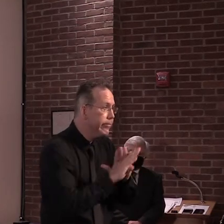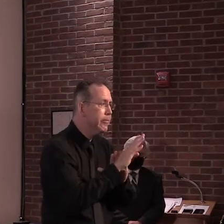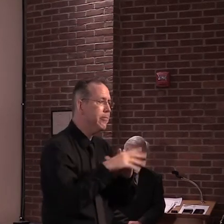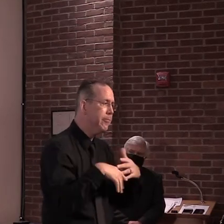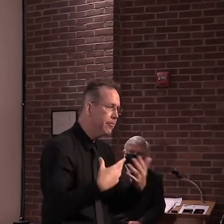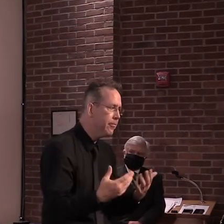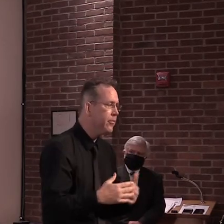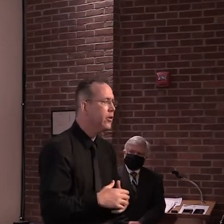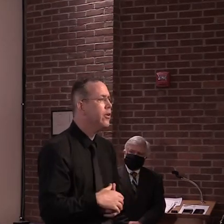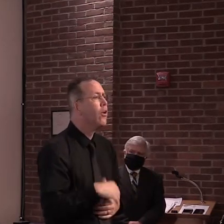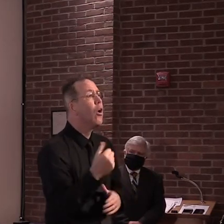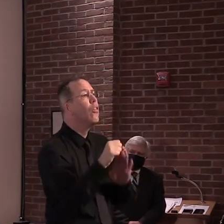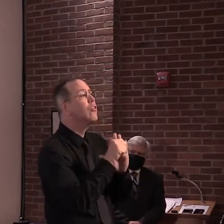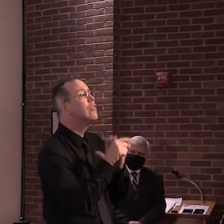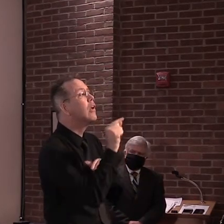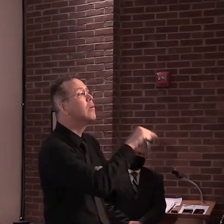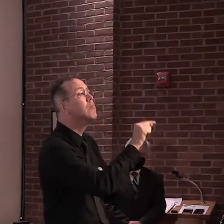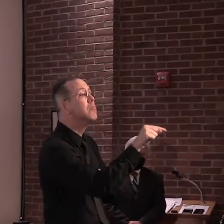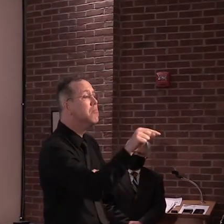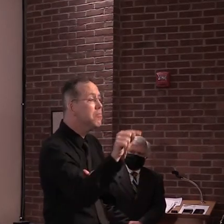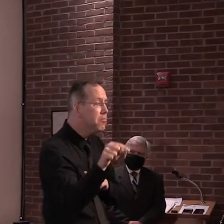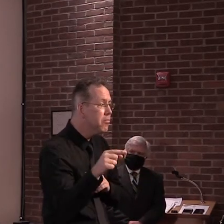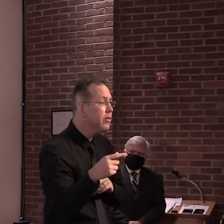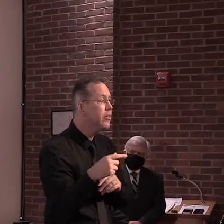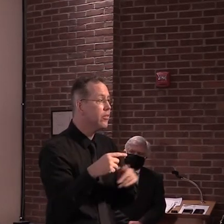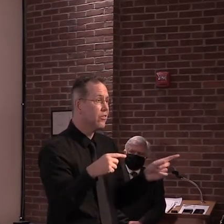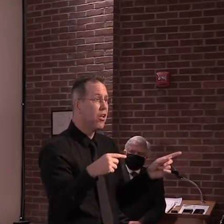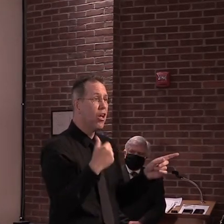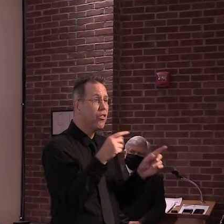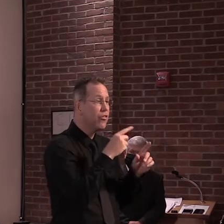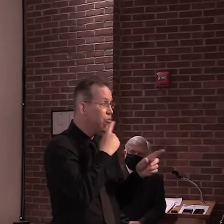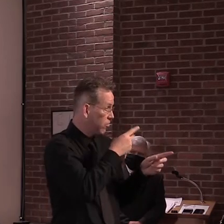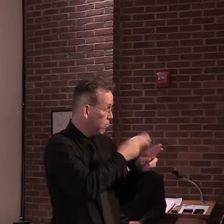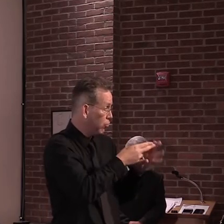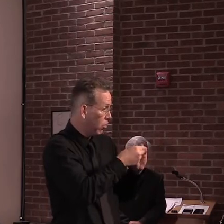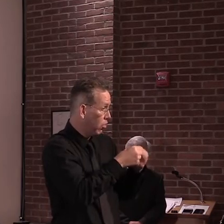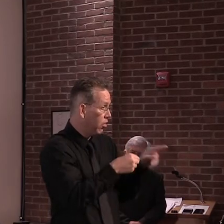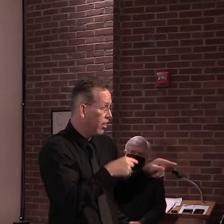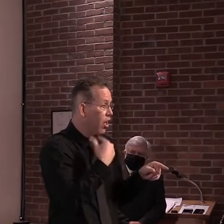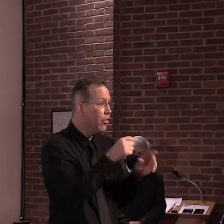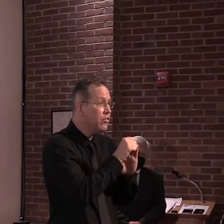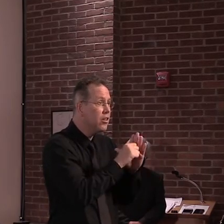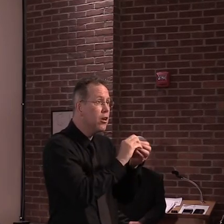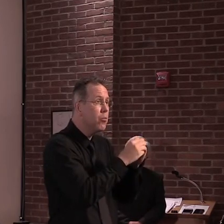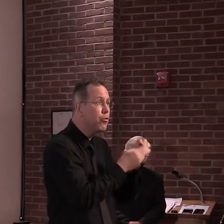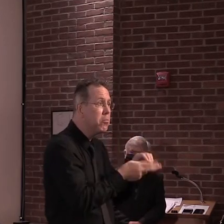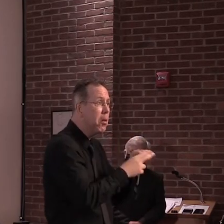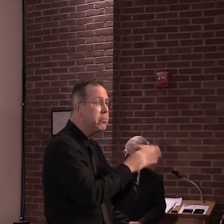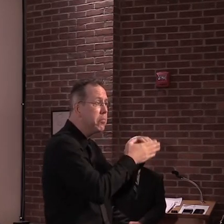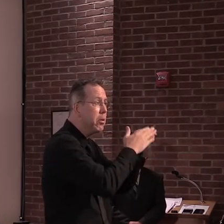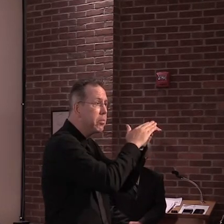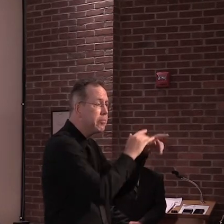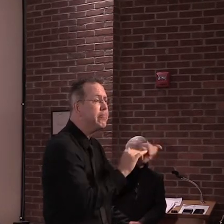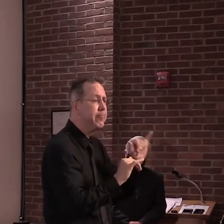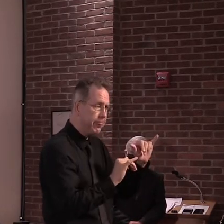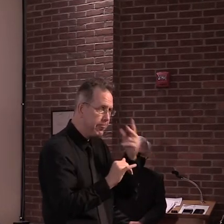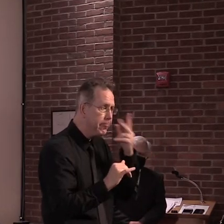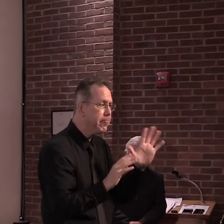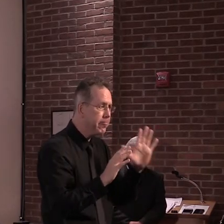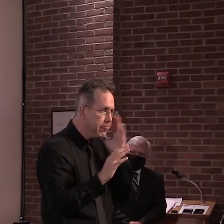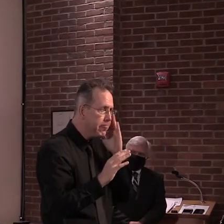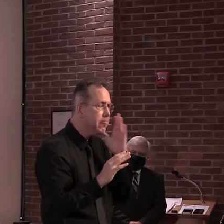20 plus states that are seeing increases in their viral numbers, is really